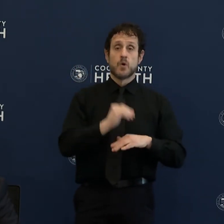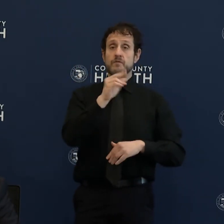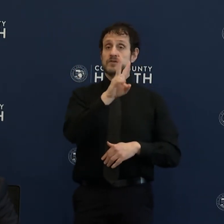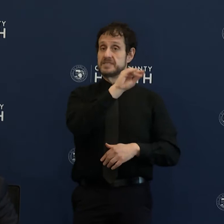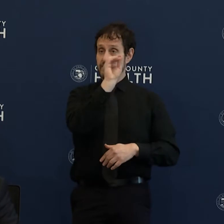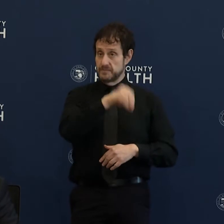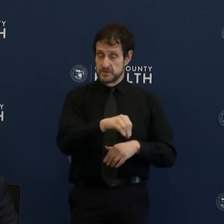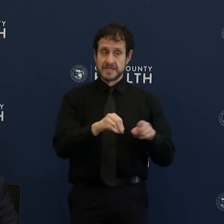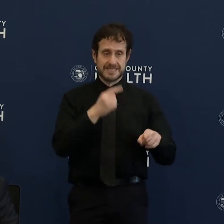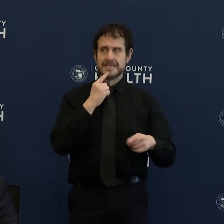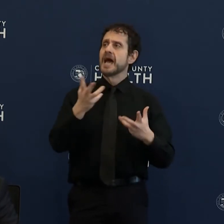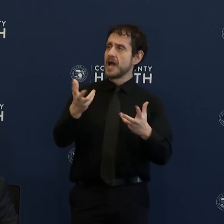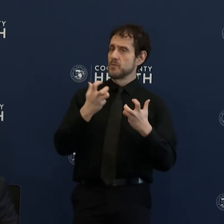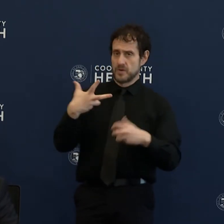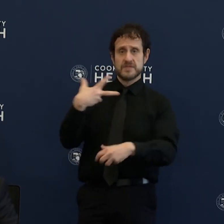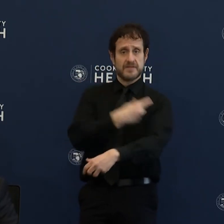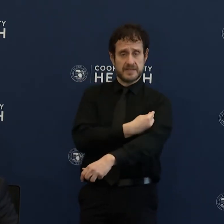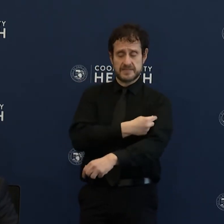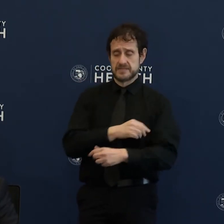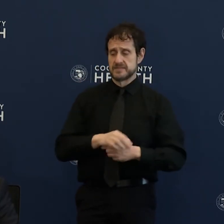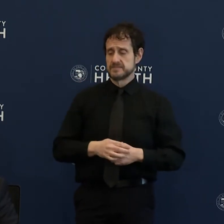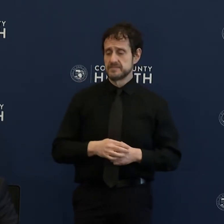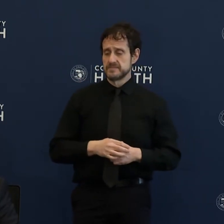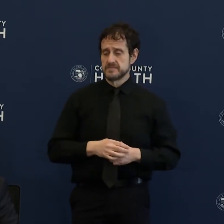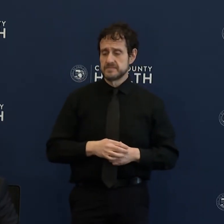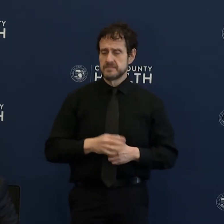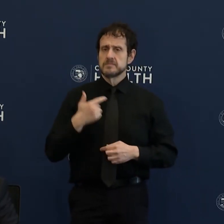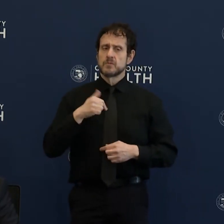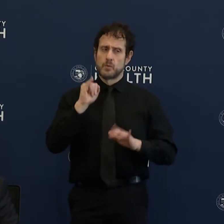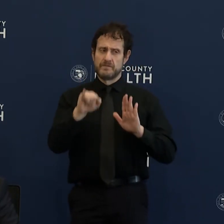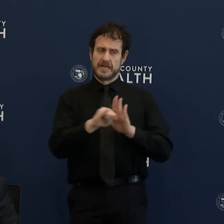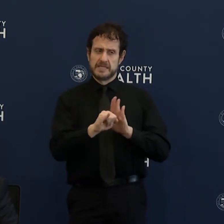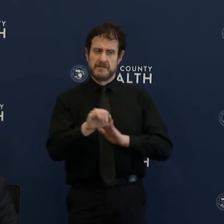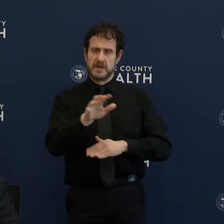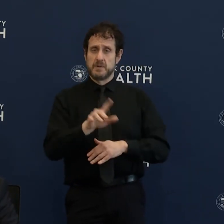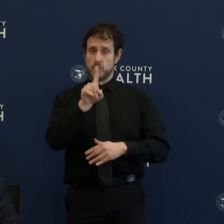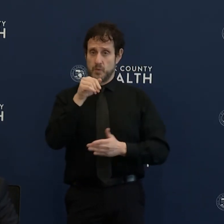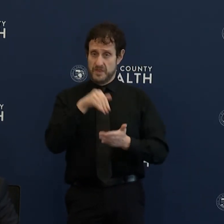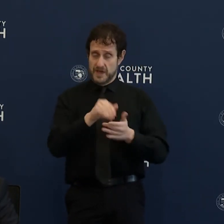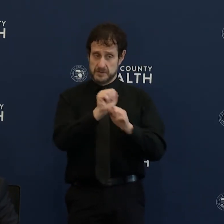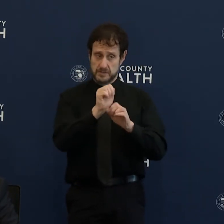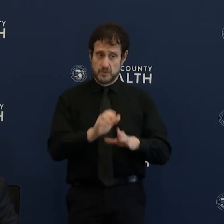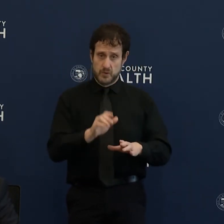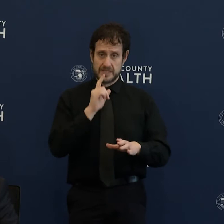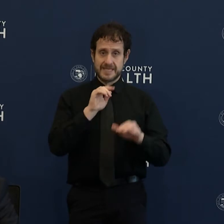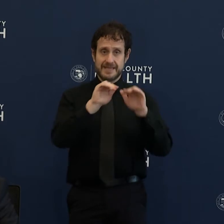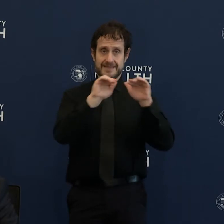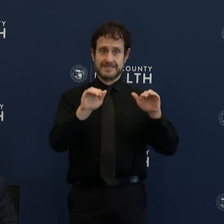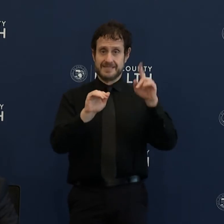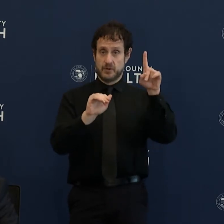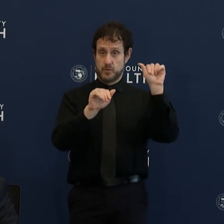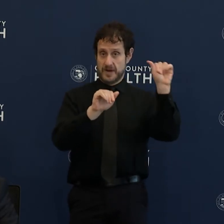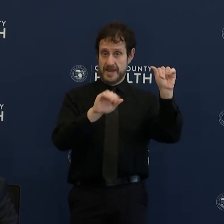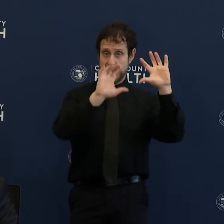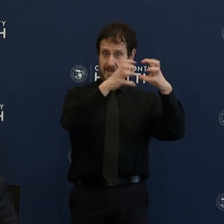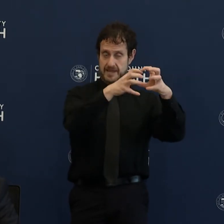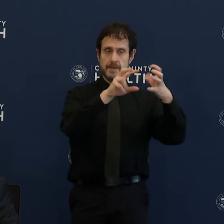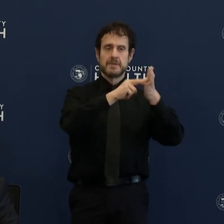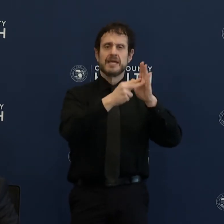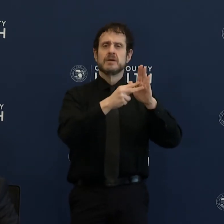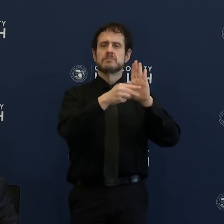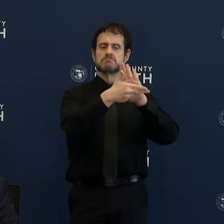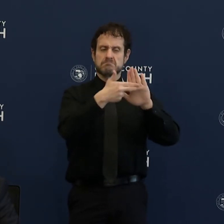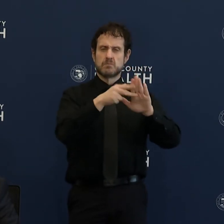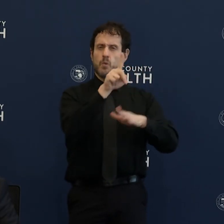phase that they want to be vaccinated. We have identified approximately 1,000 employees in the Tier 1A program. These are individuals